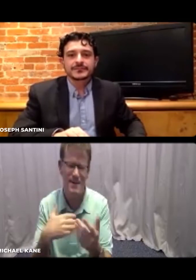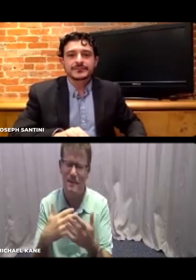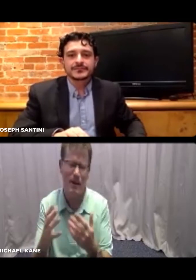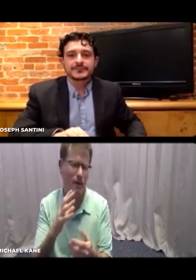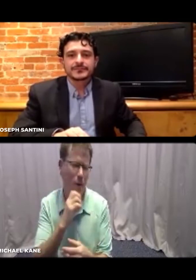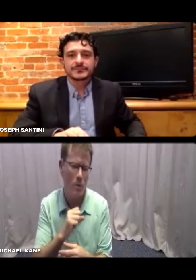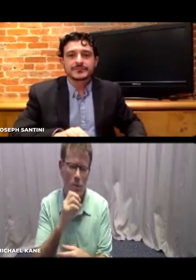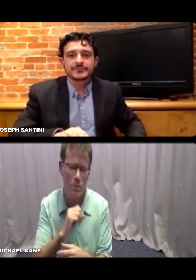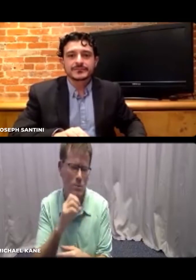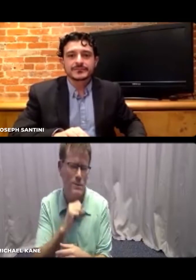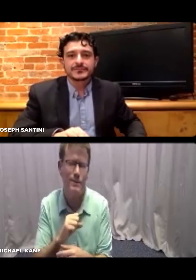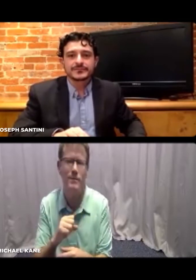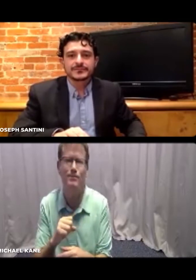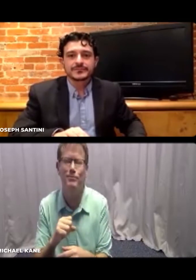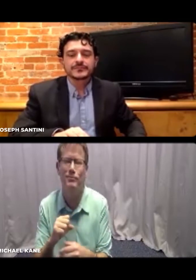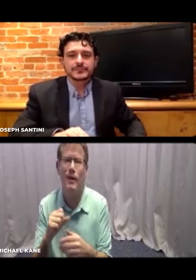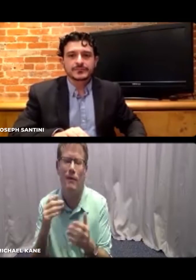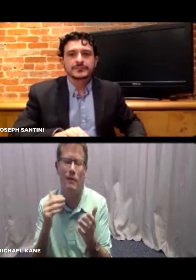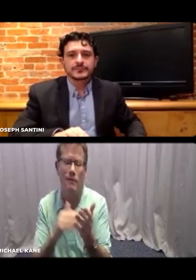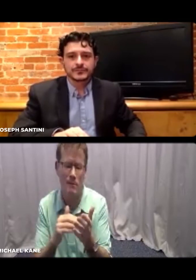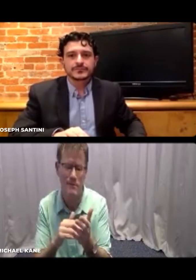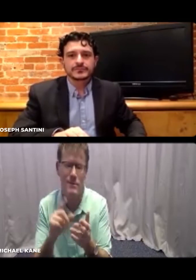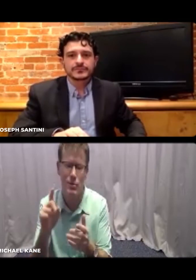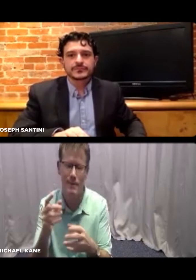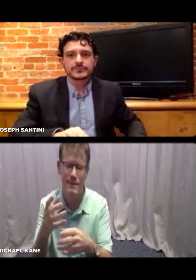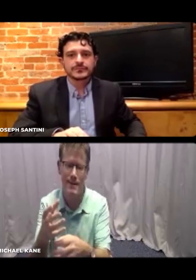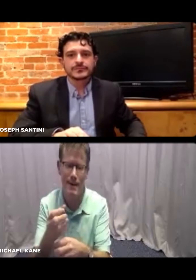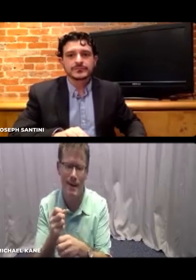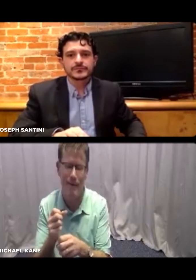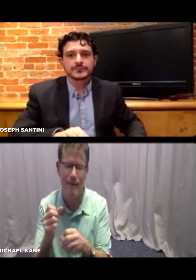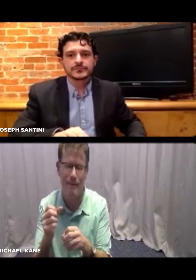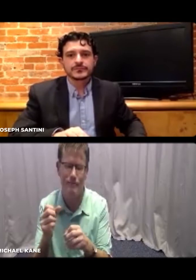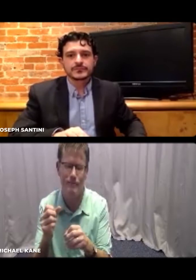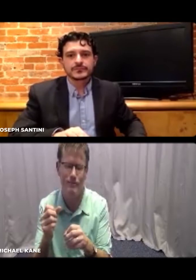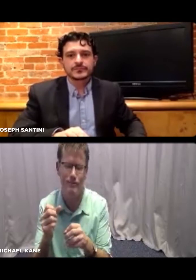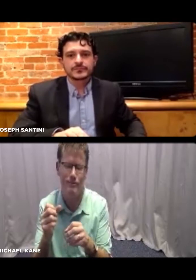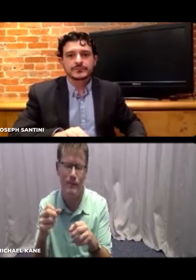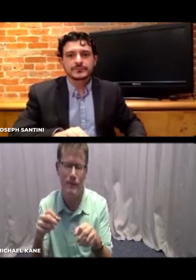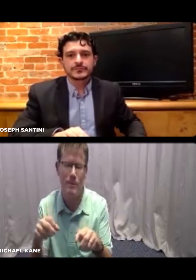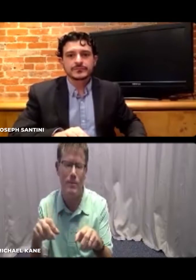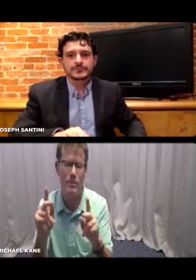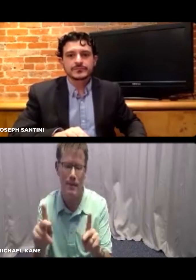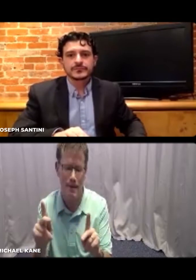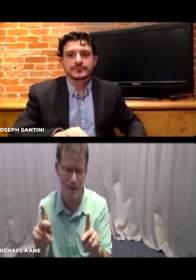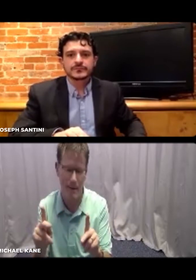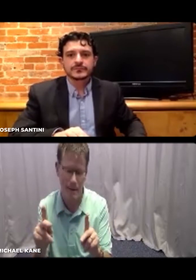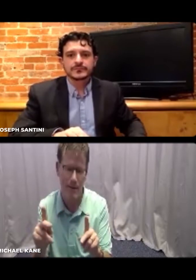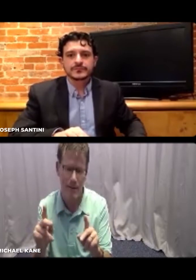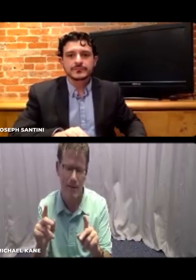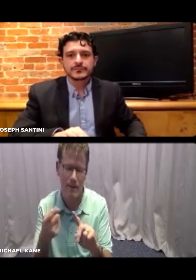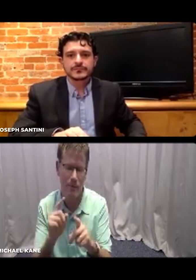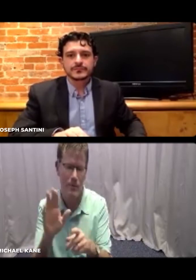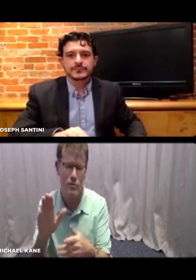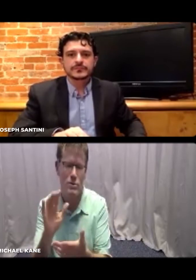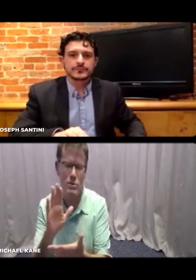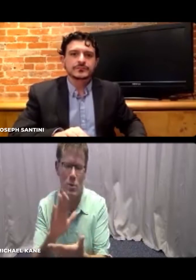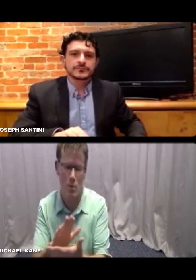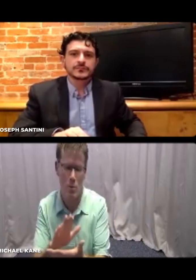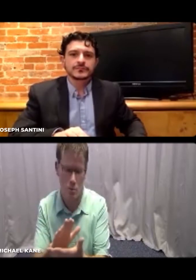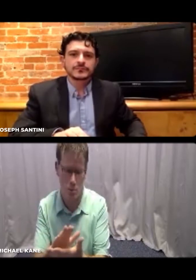get a job at whatever age they're at, but to